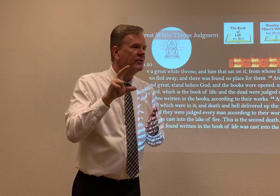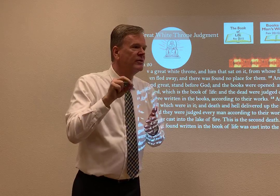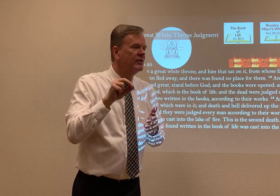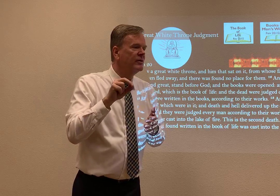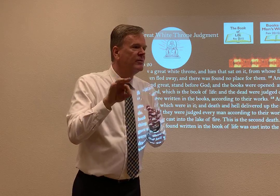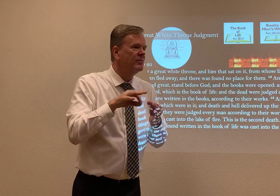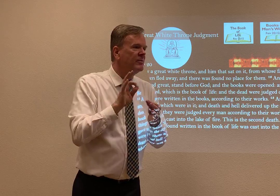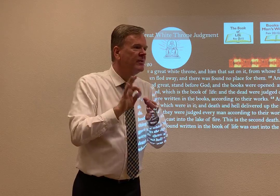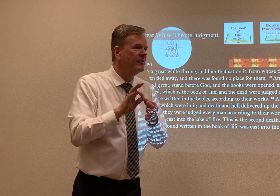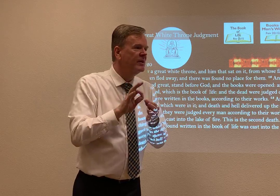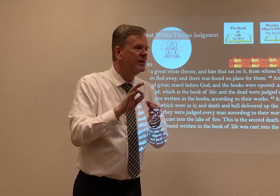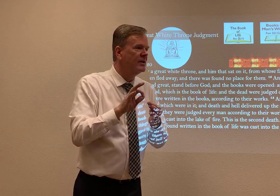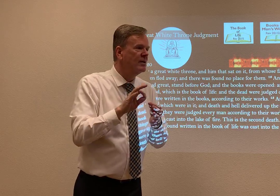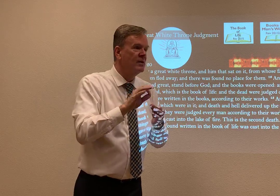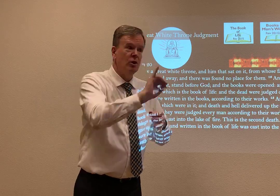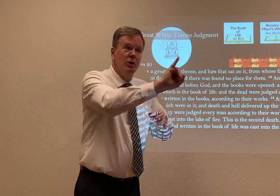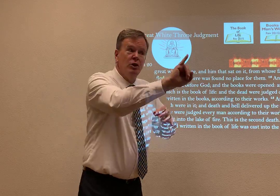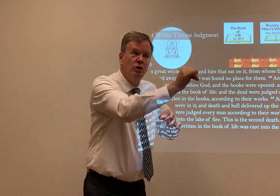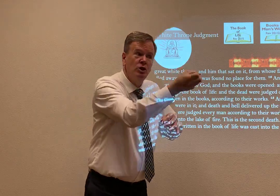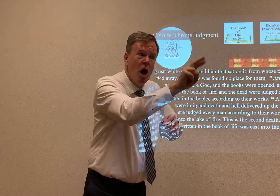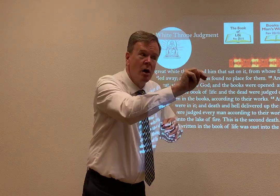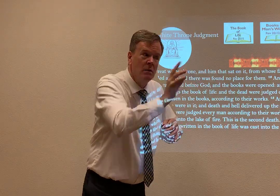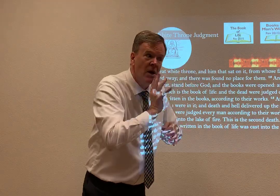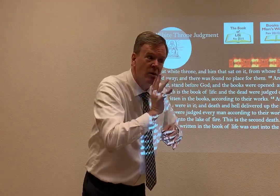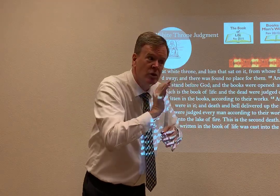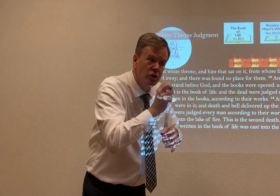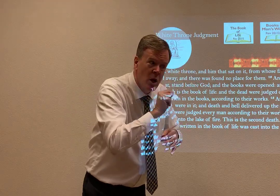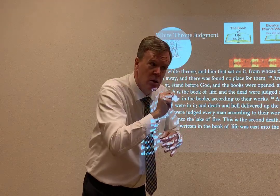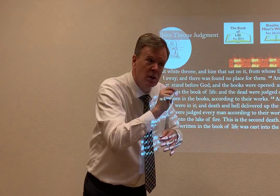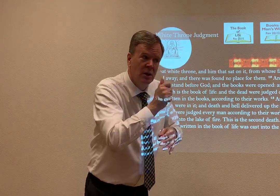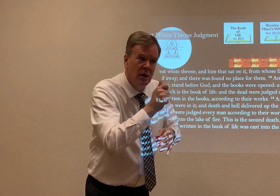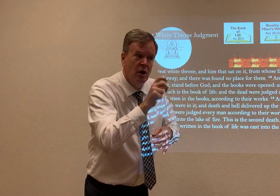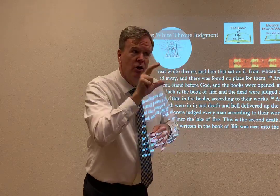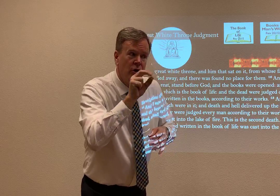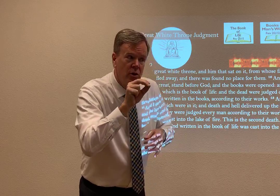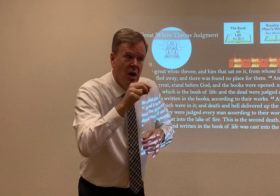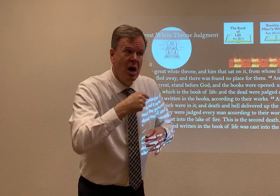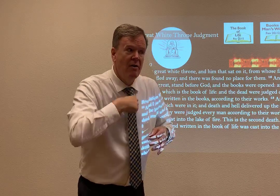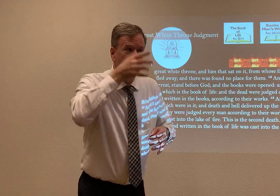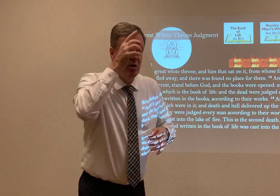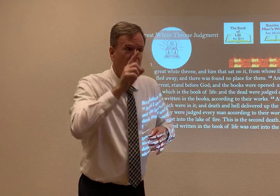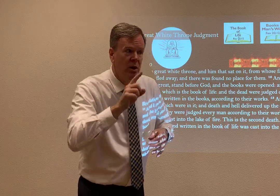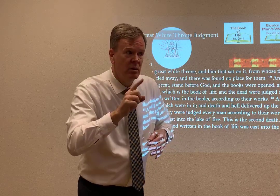Matthew chapter 10, verse 30. Right. Are you talking about the book of John? 10 and 30?